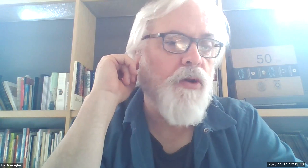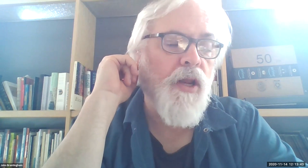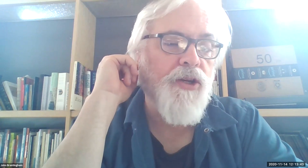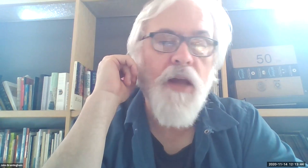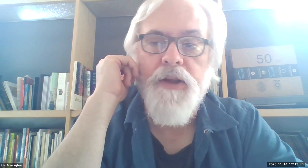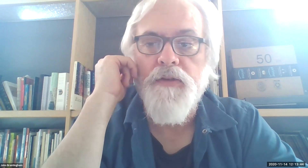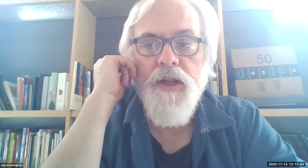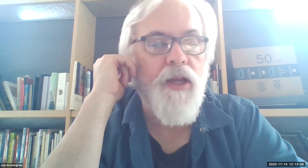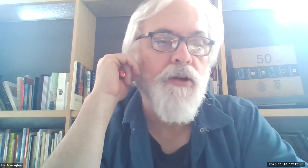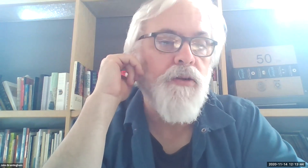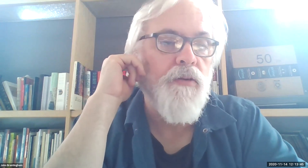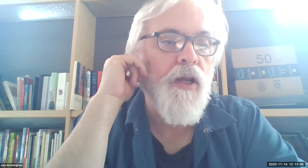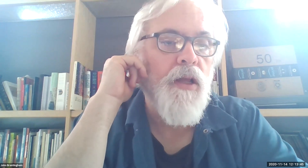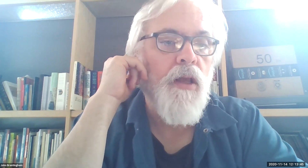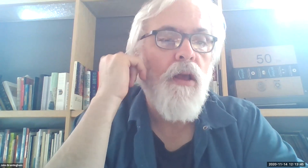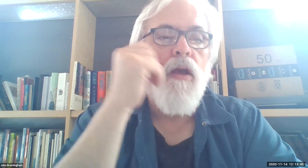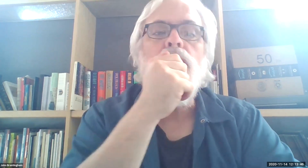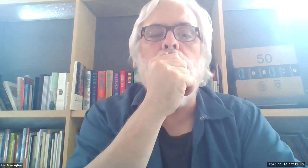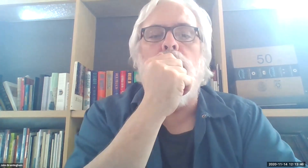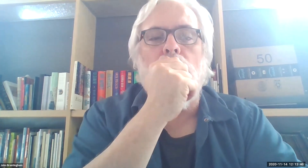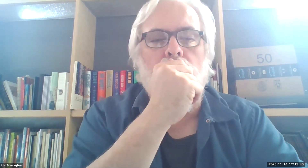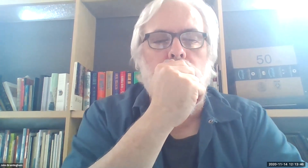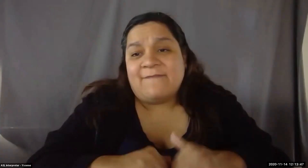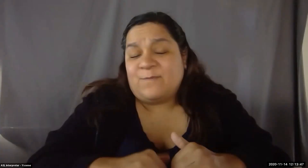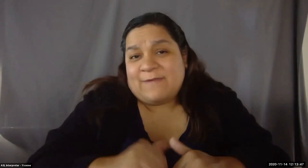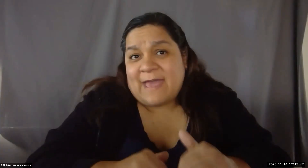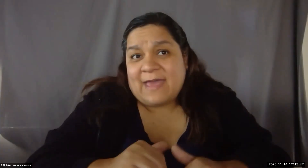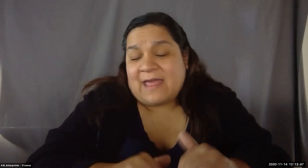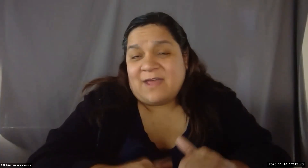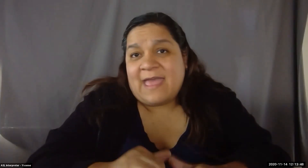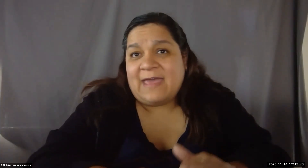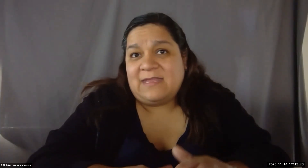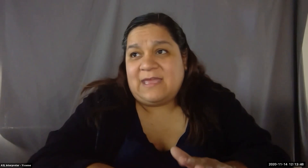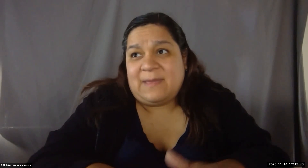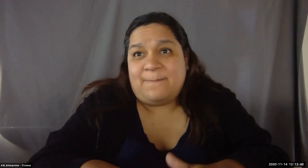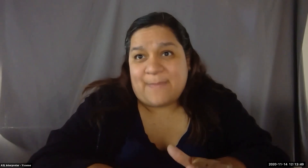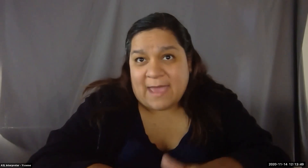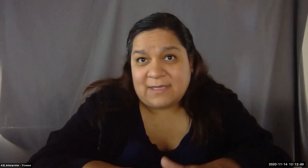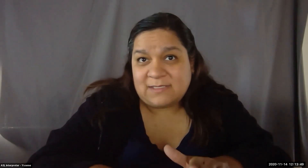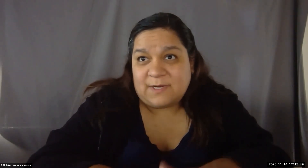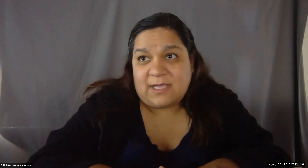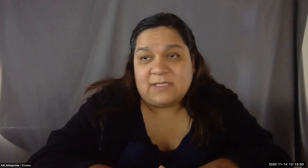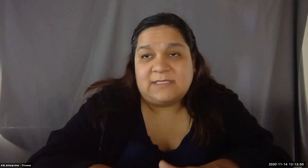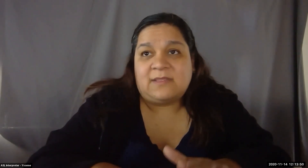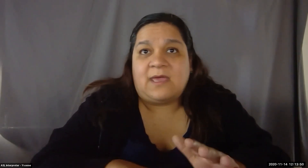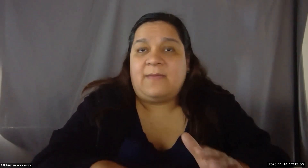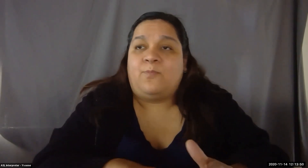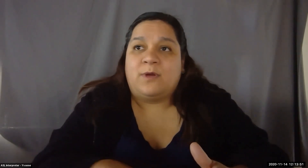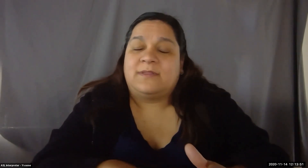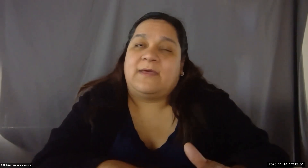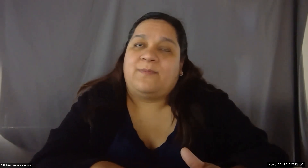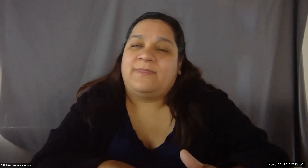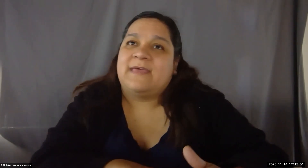just don't know how to shop because they're teenagers, right? Right. I've not had a bad experience.